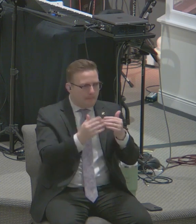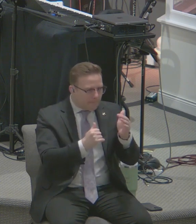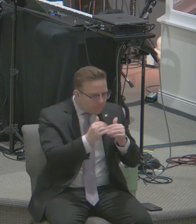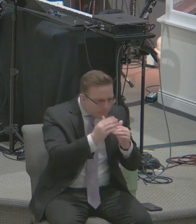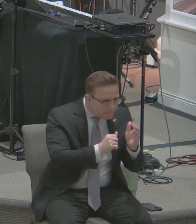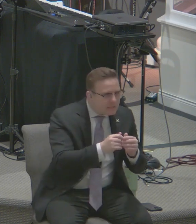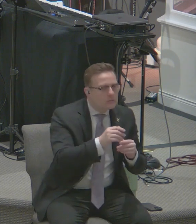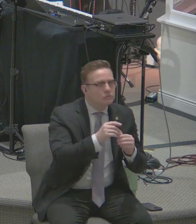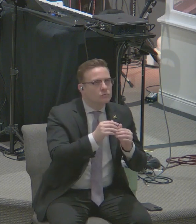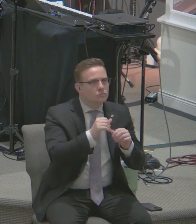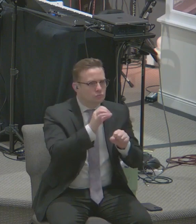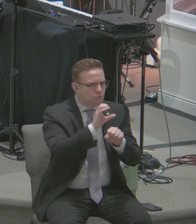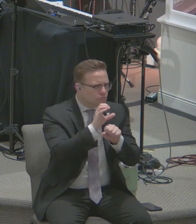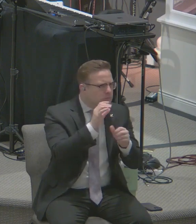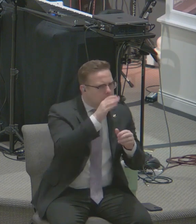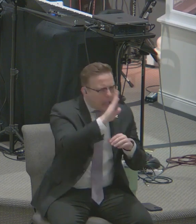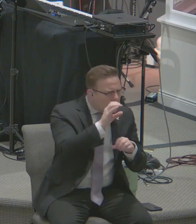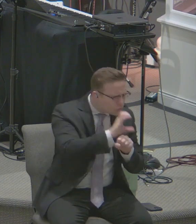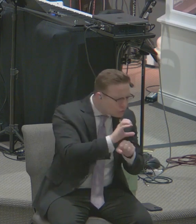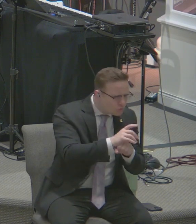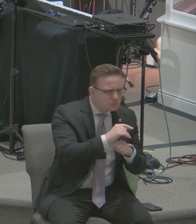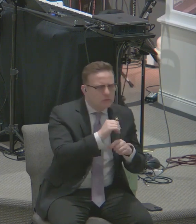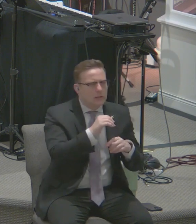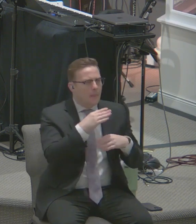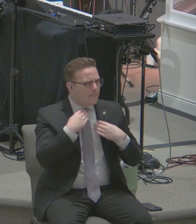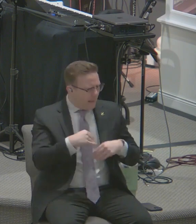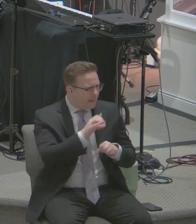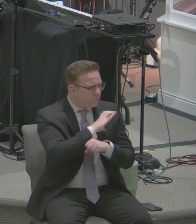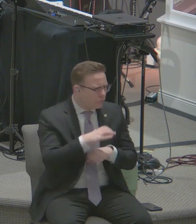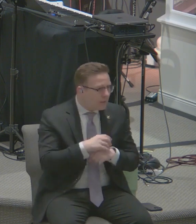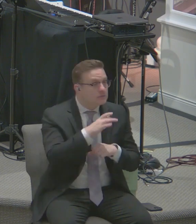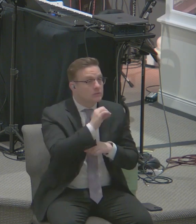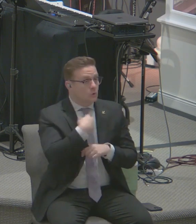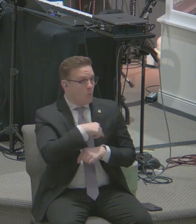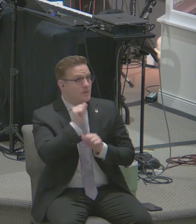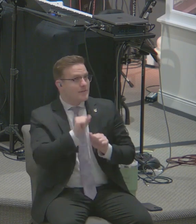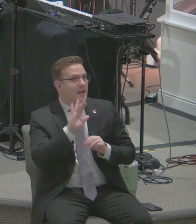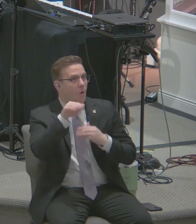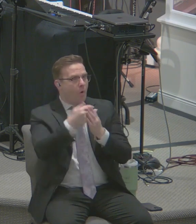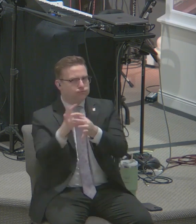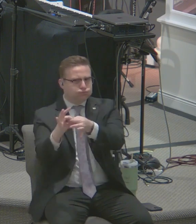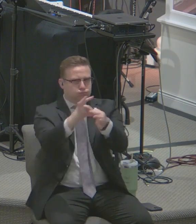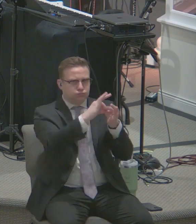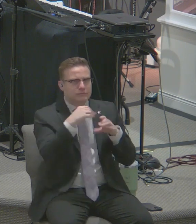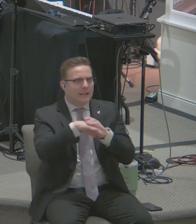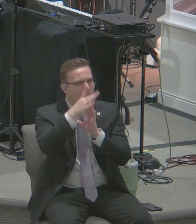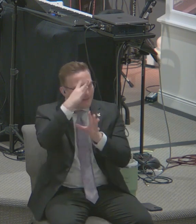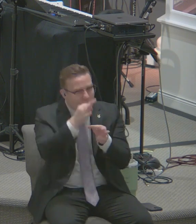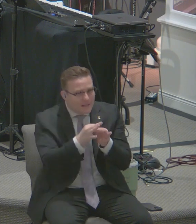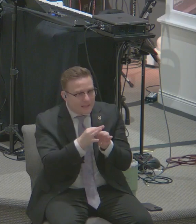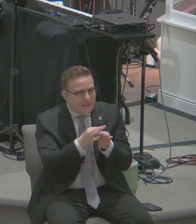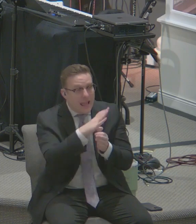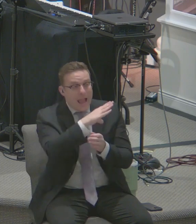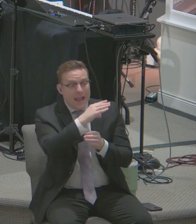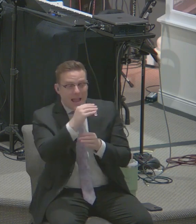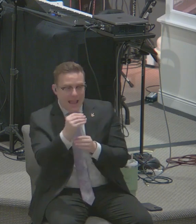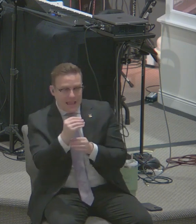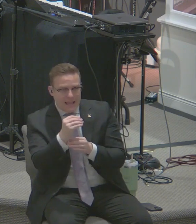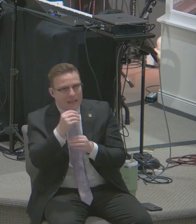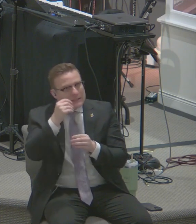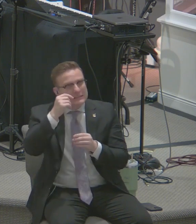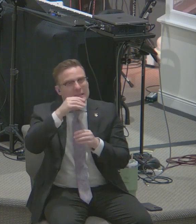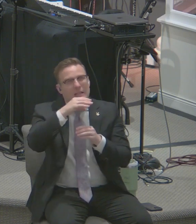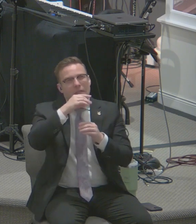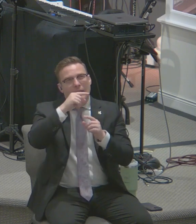body of Christ, until we all attain to the unity of the faith and of